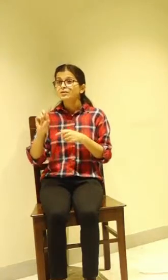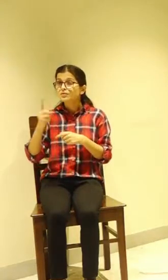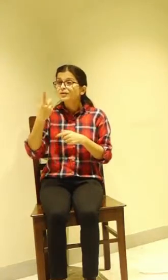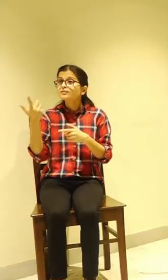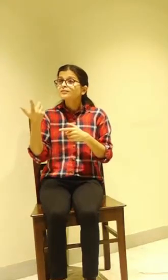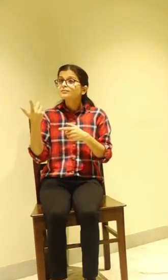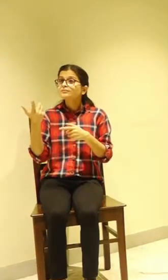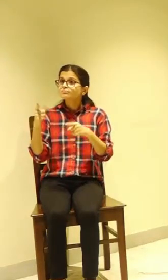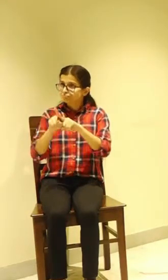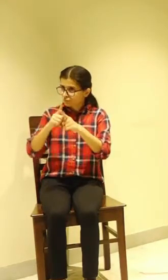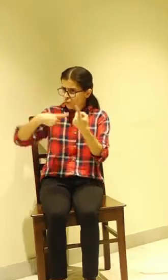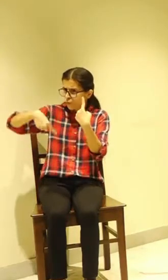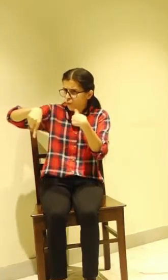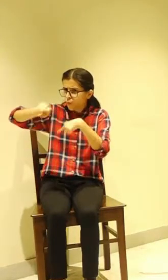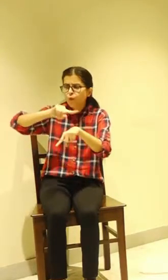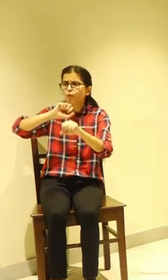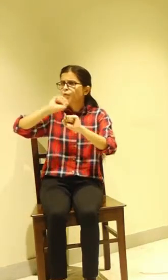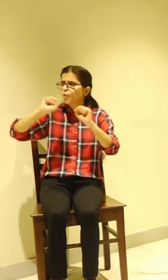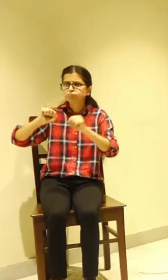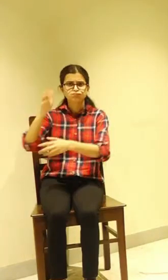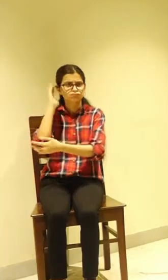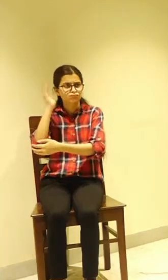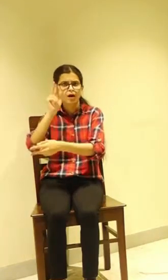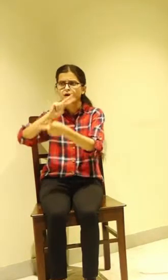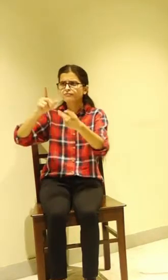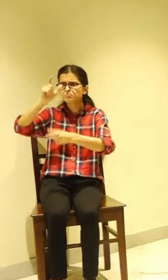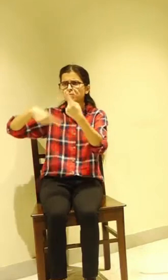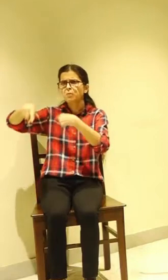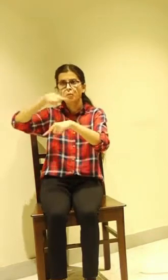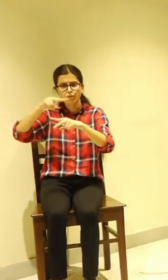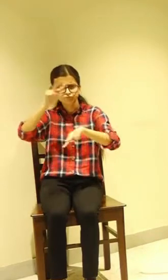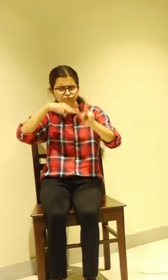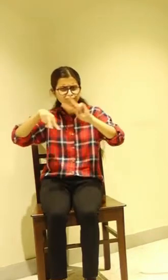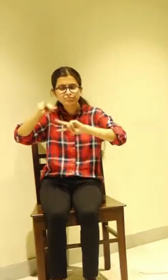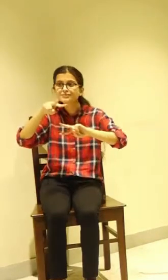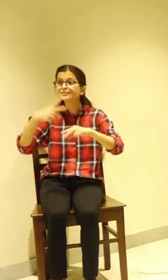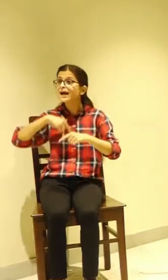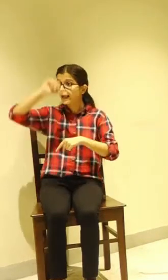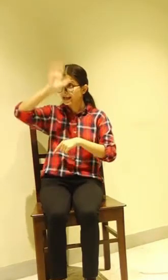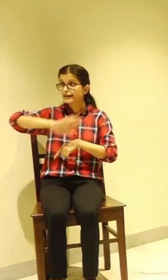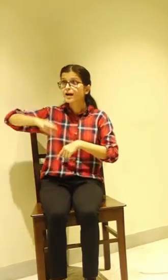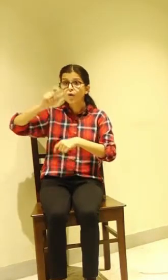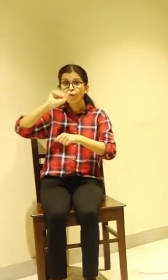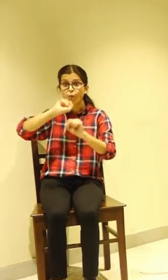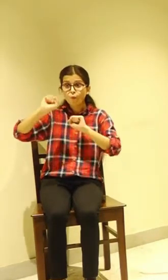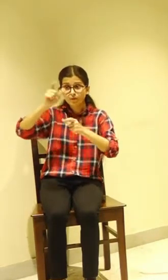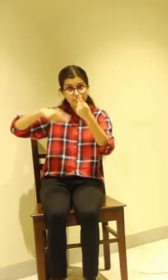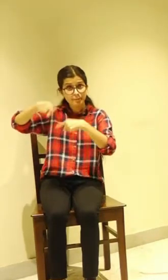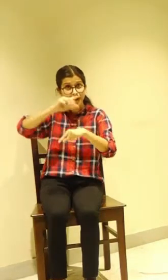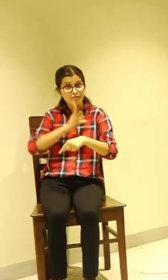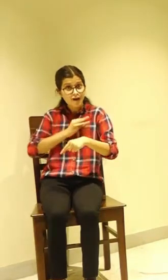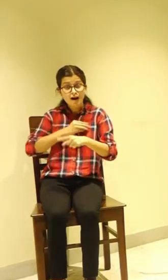what all comparative law scholars will always look at it, is that Indians feared an